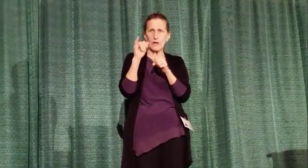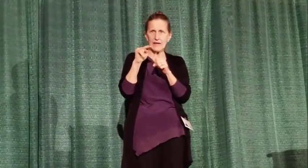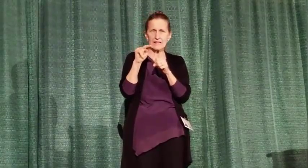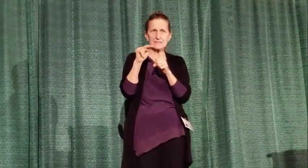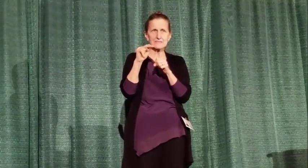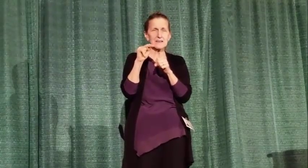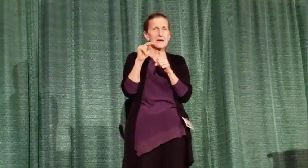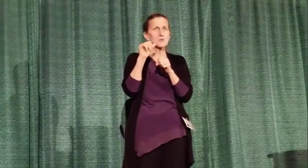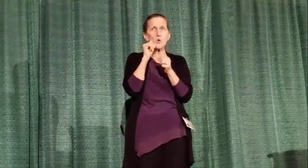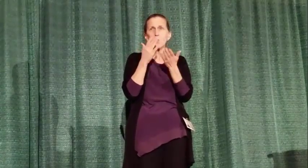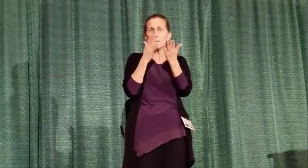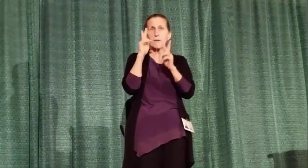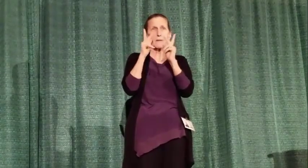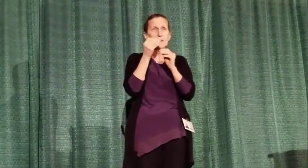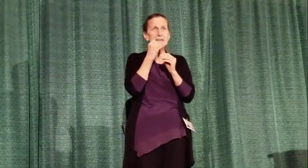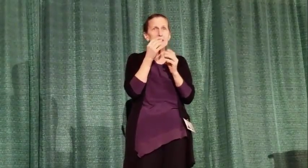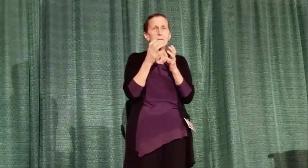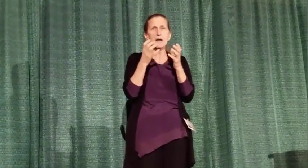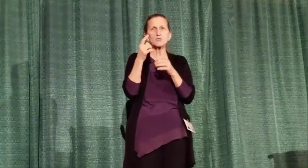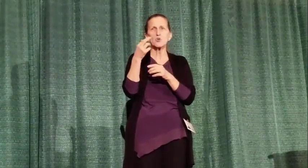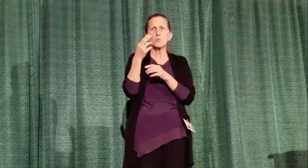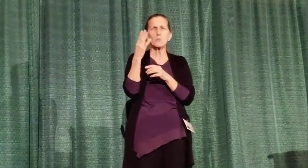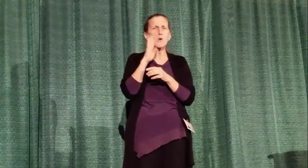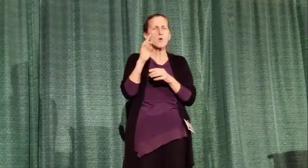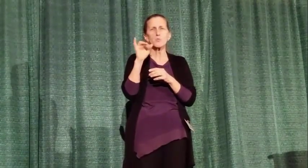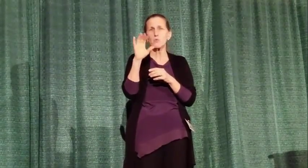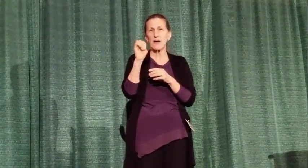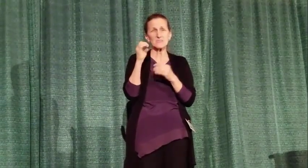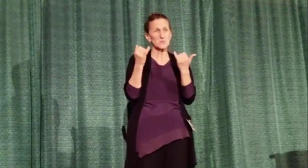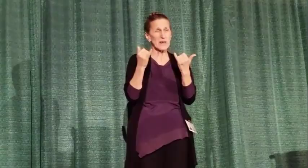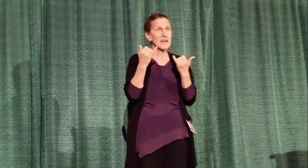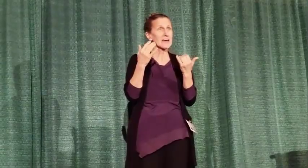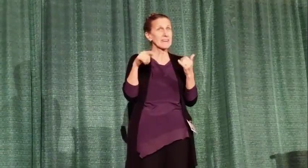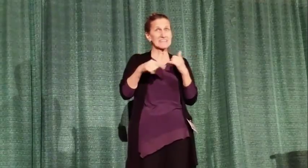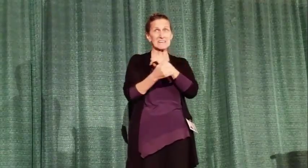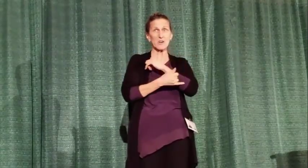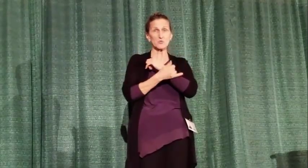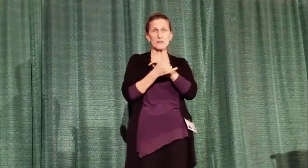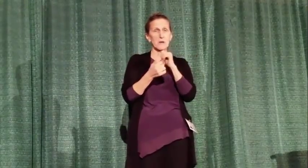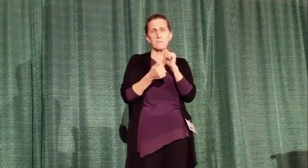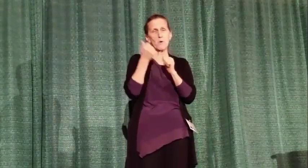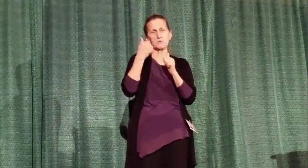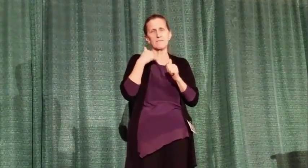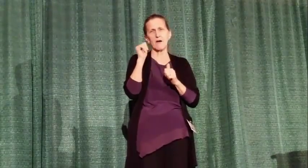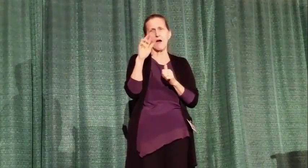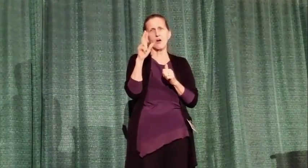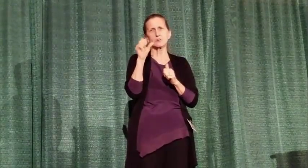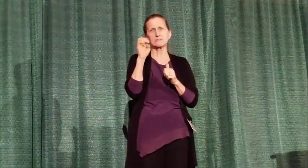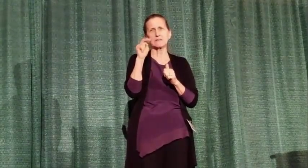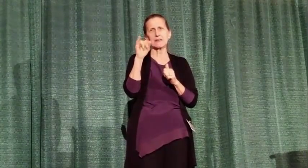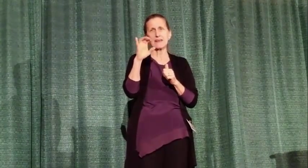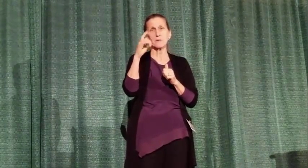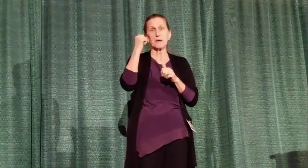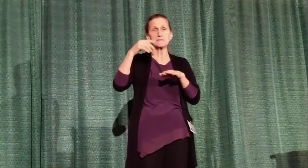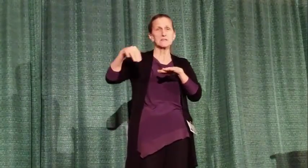we're not recommending people eat much brown rice today because brown rice in this country is contaminated with arsenic because they spread the chicken manure